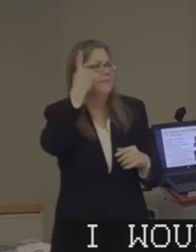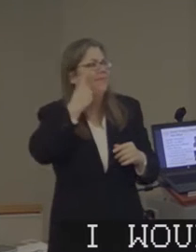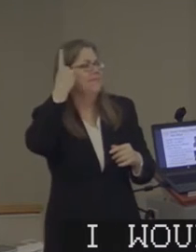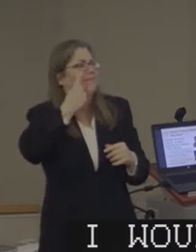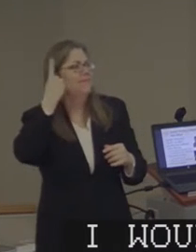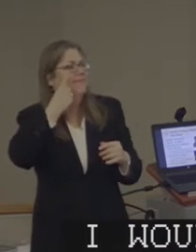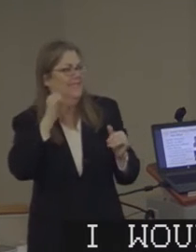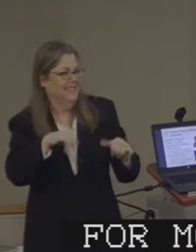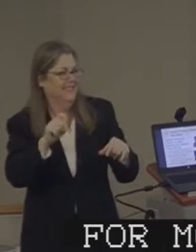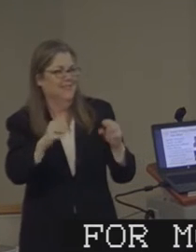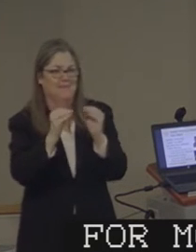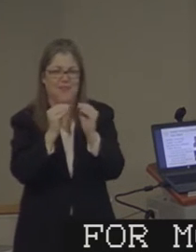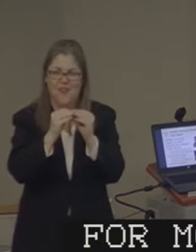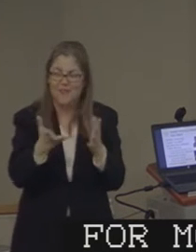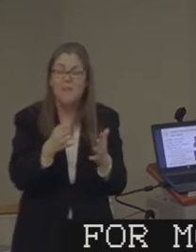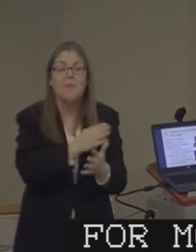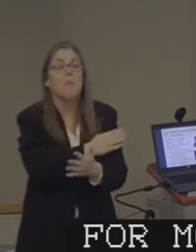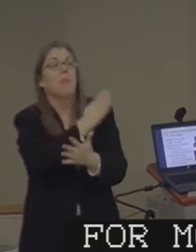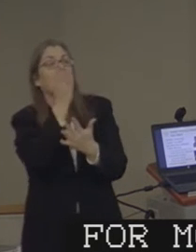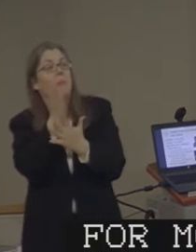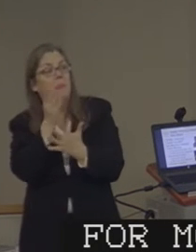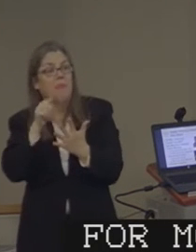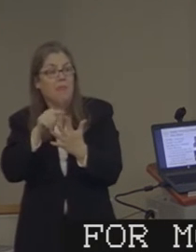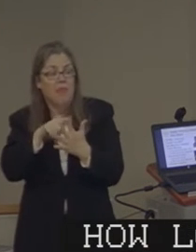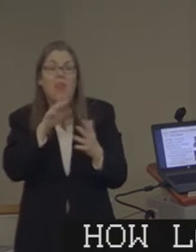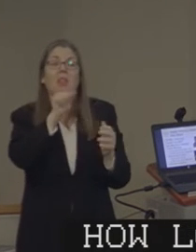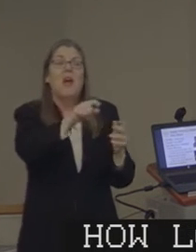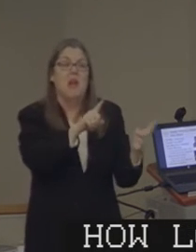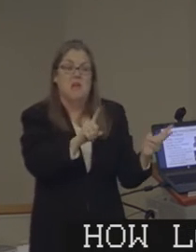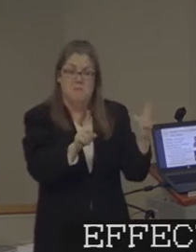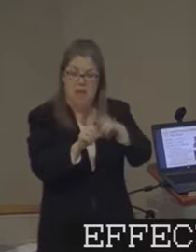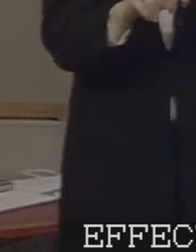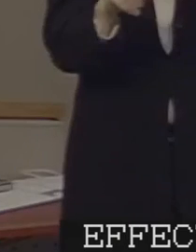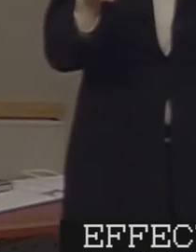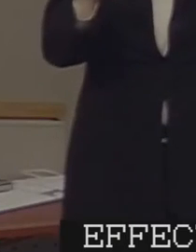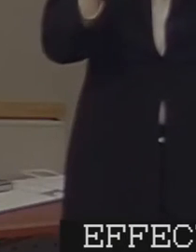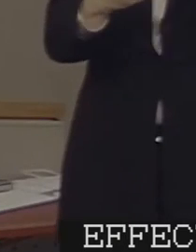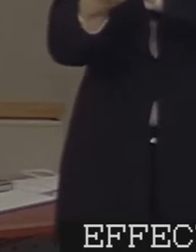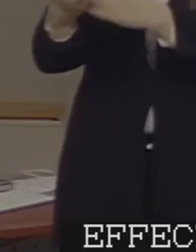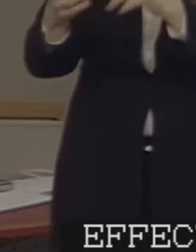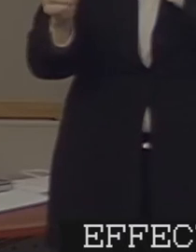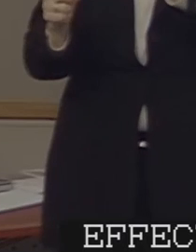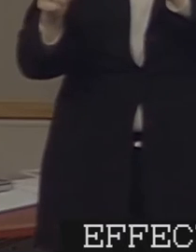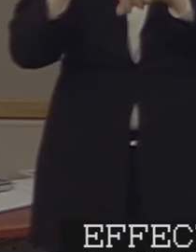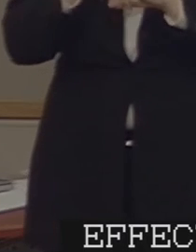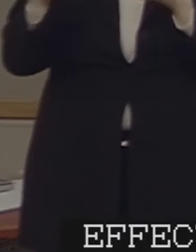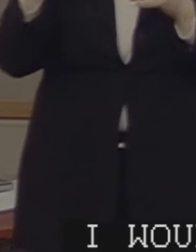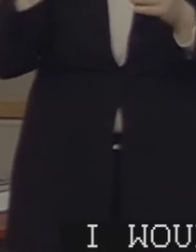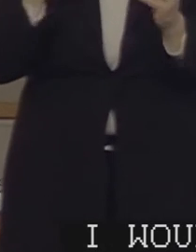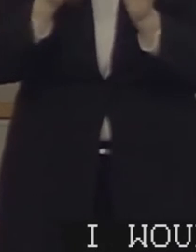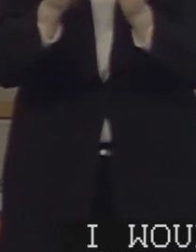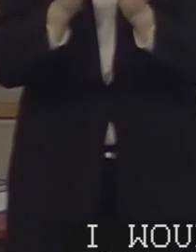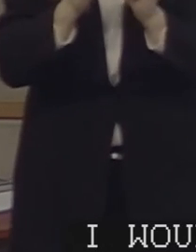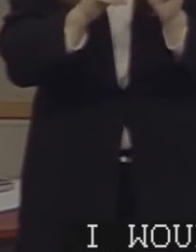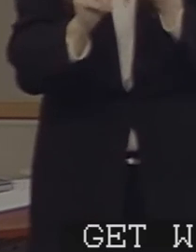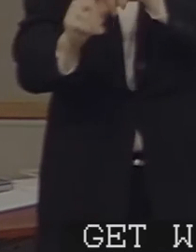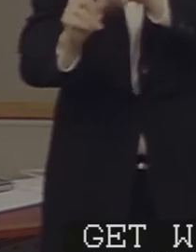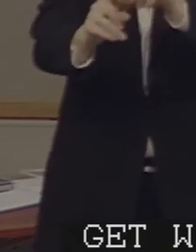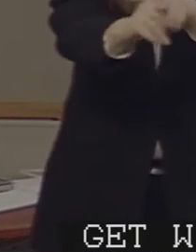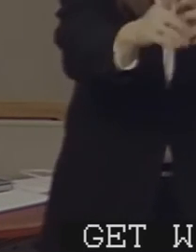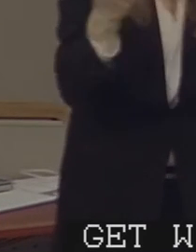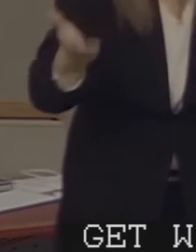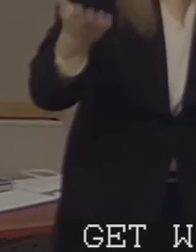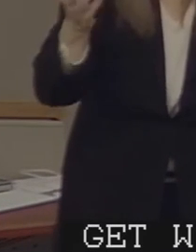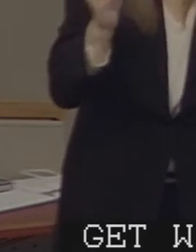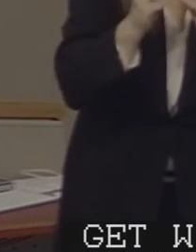last? I'd like to know if we can get wider transfer. If we can get some degree of moderate transfer, maybe we can get wider transfer.